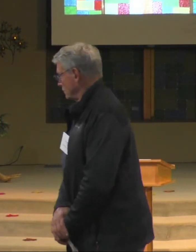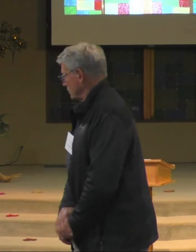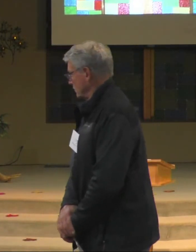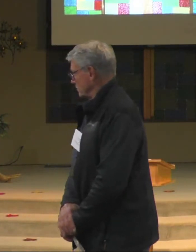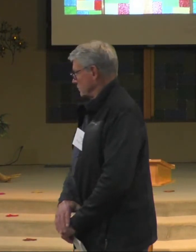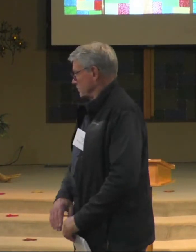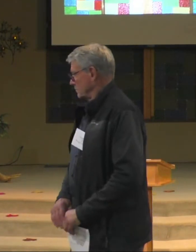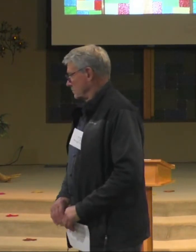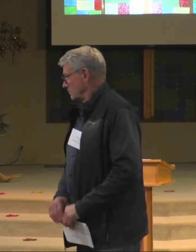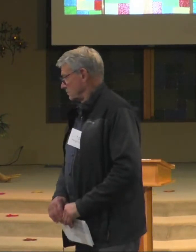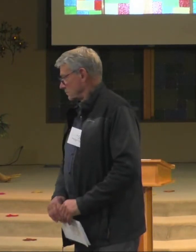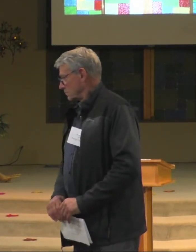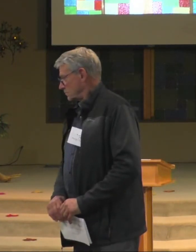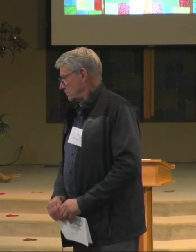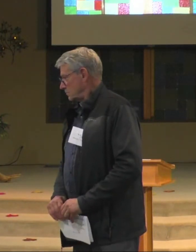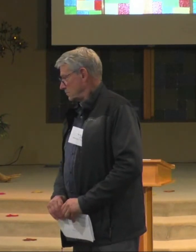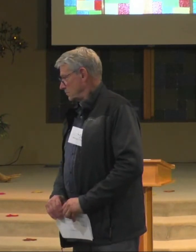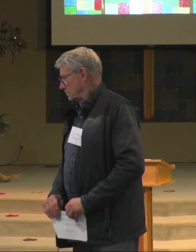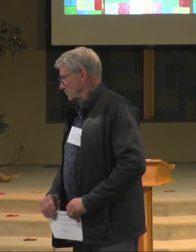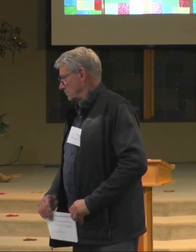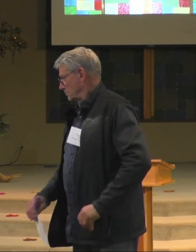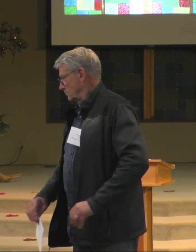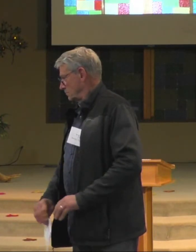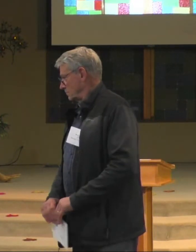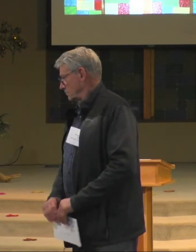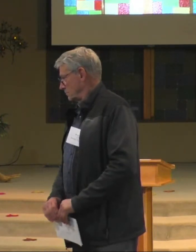is different from American Sign Language?